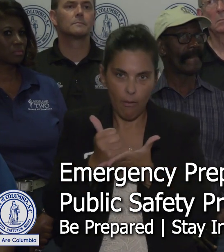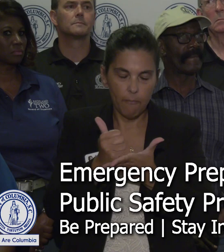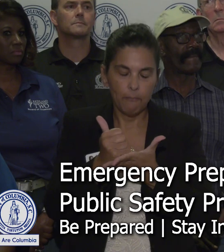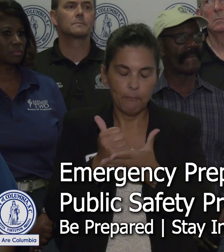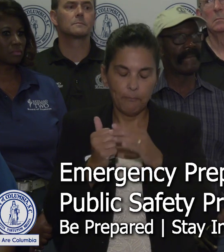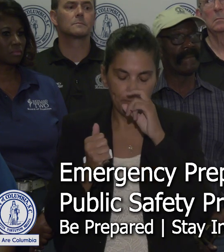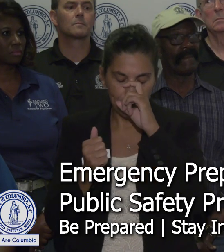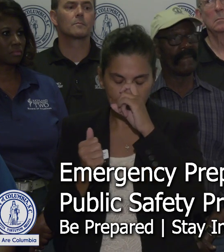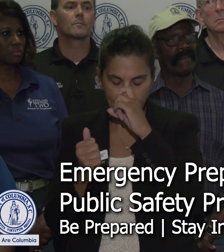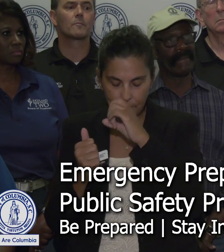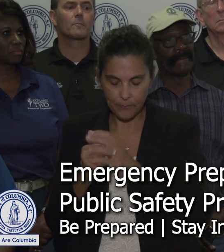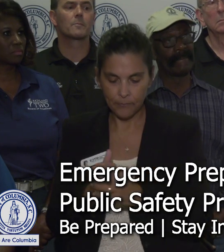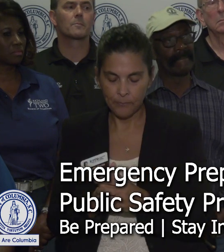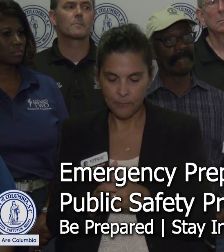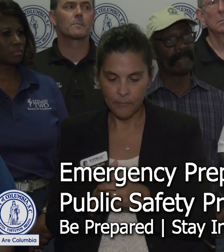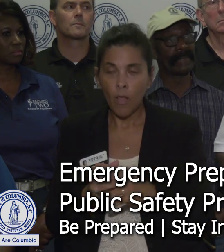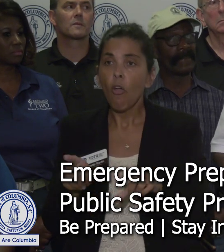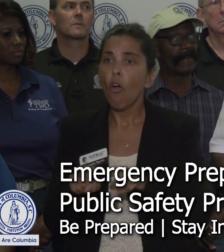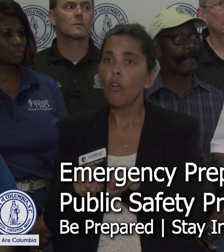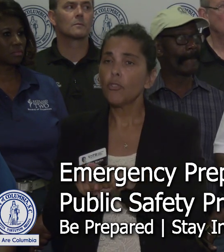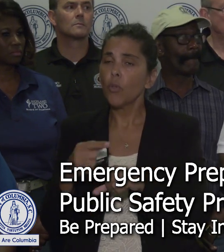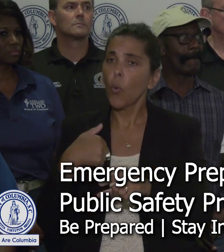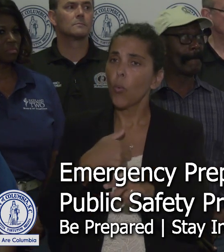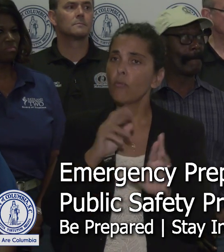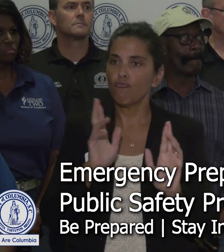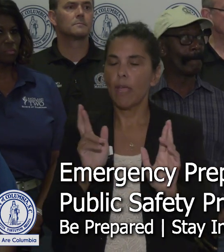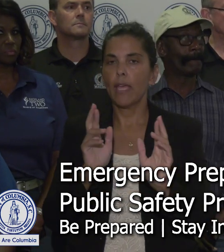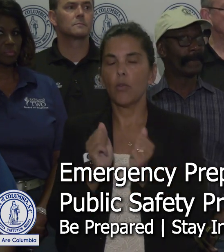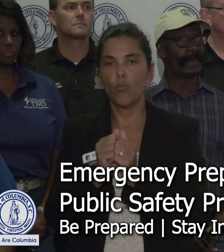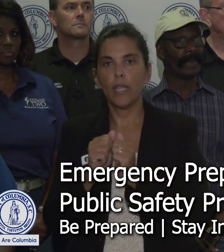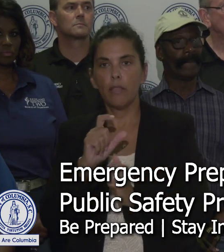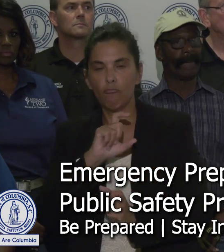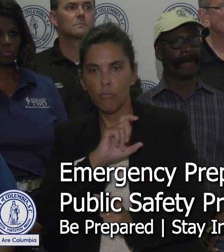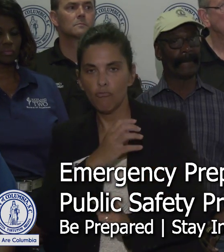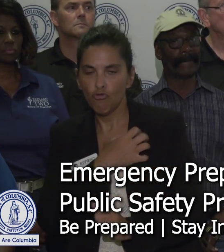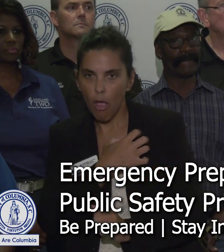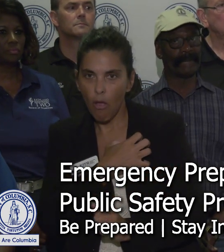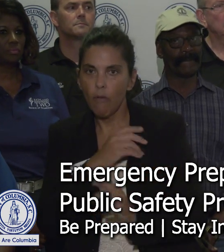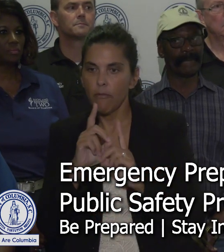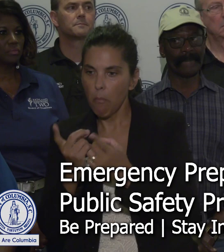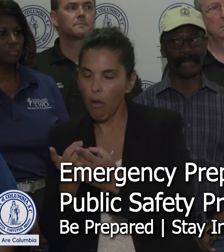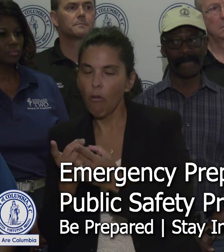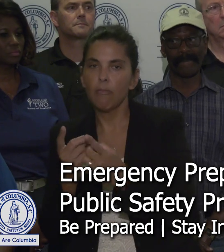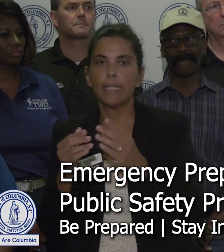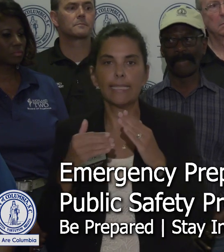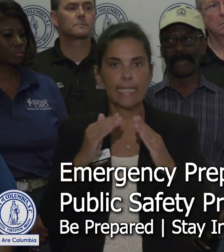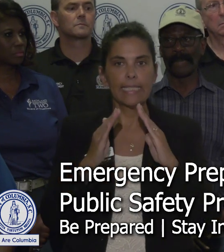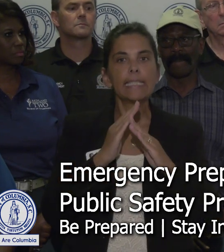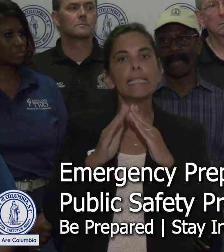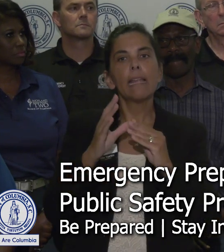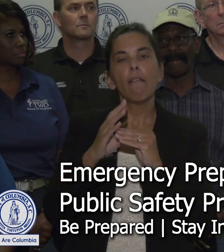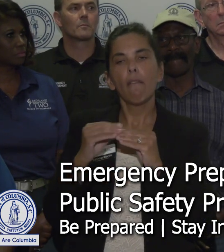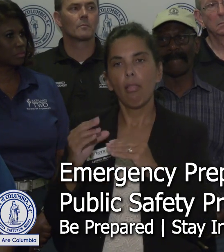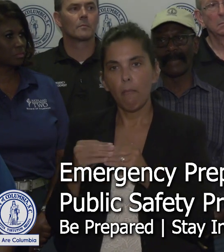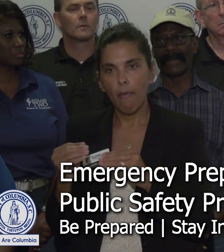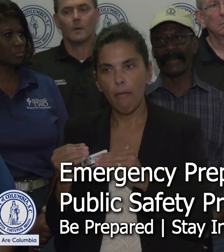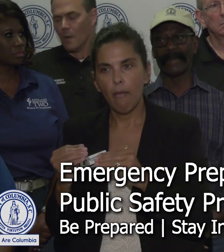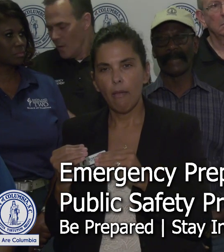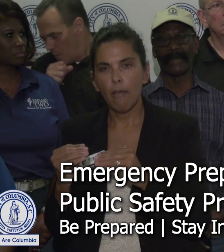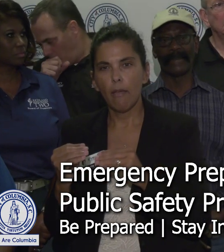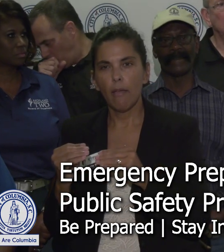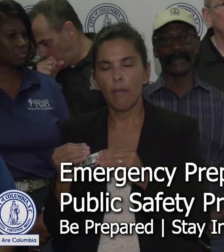effort. Also, we stand ready, certainly with the Sheriff's Department, with the City of Columbia, on